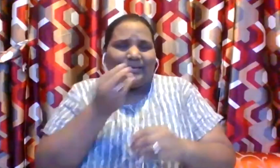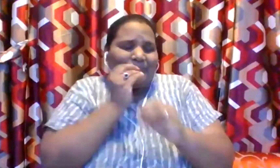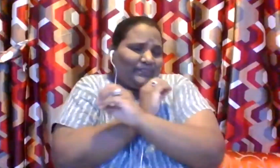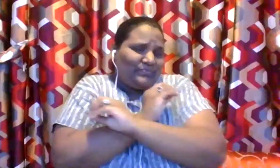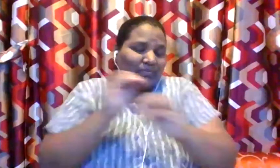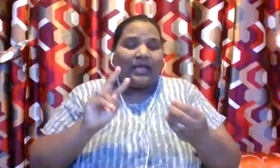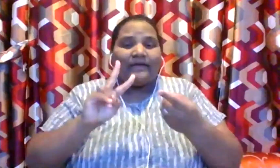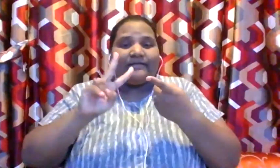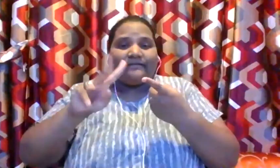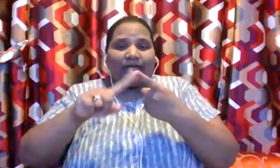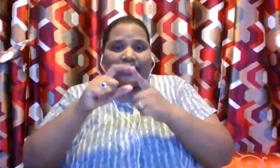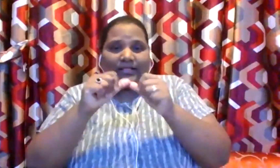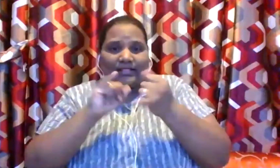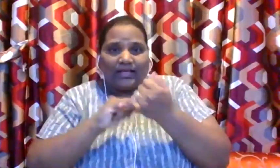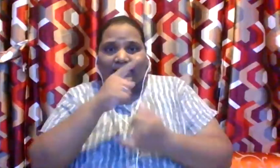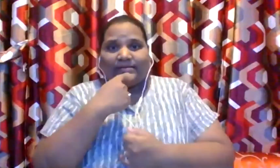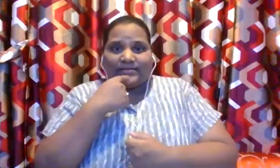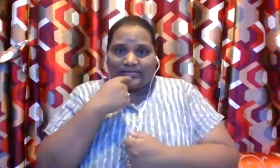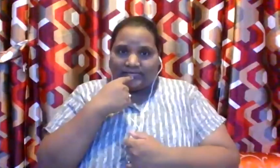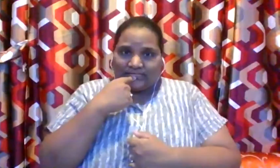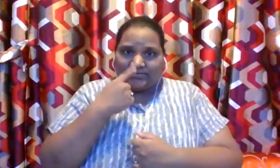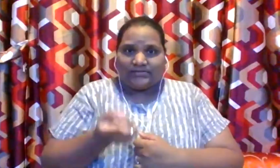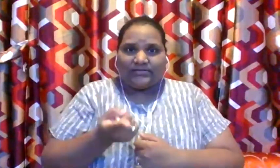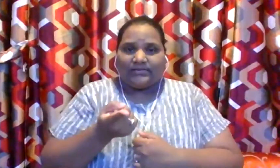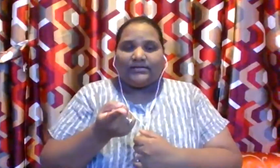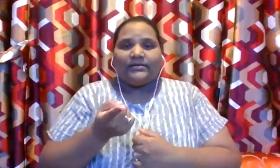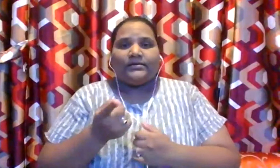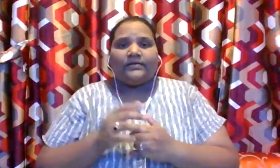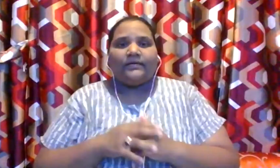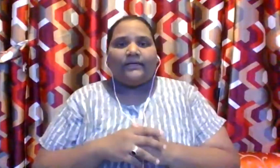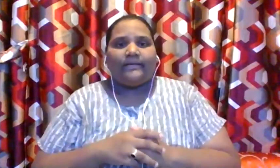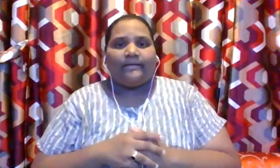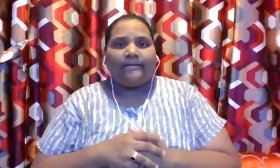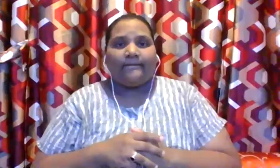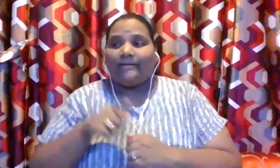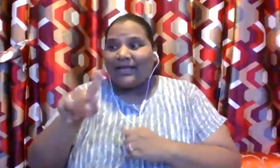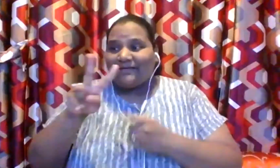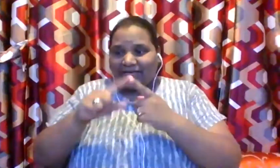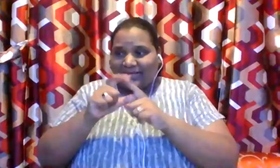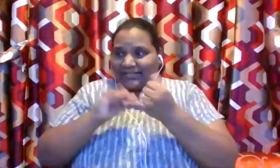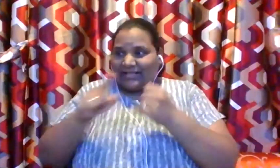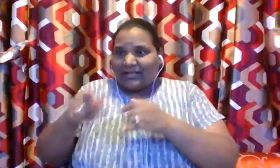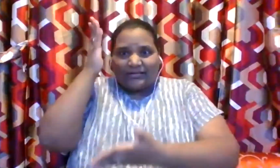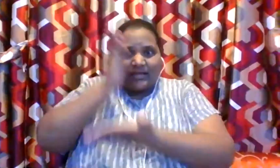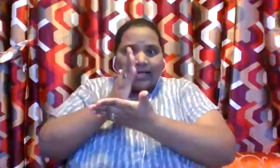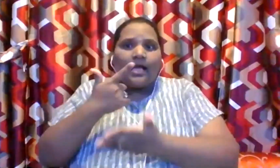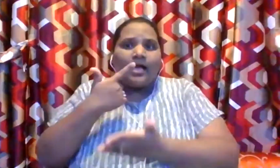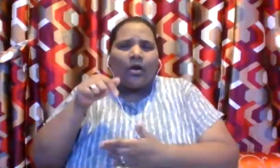sacrifice, it is for some higher purpose. That, of course, is another topic altogether. We can get into it some other time.